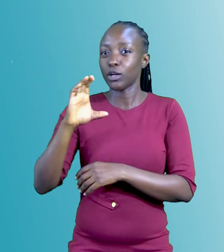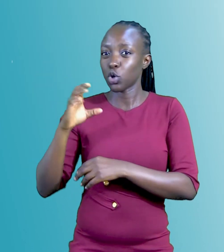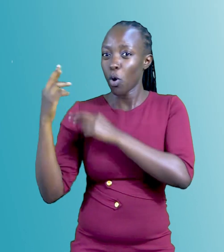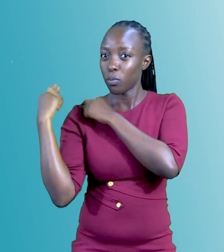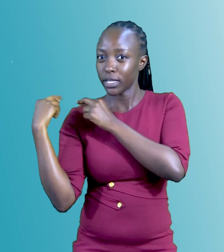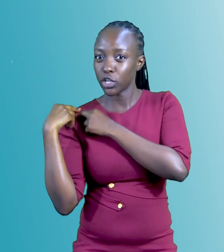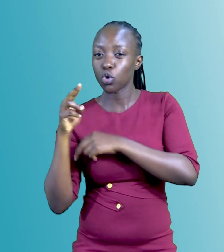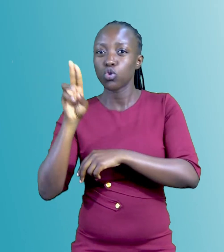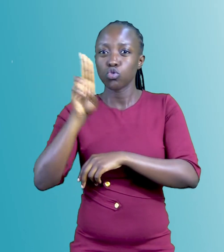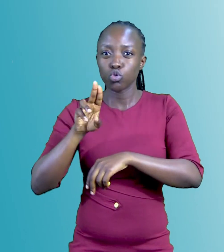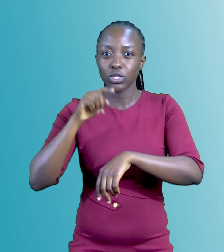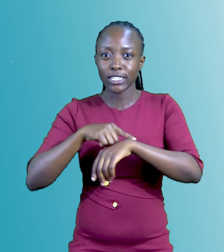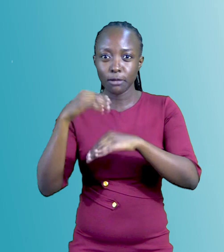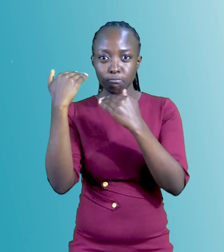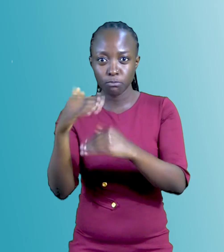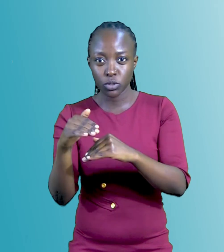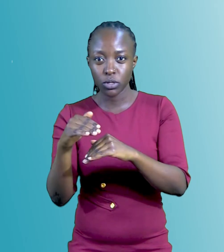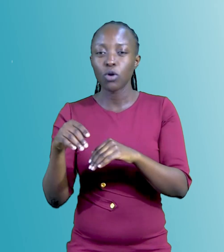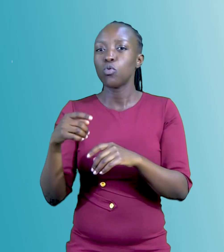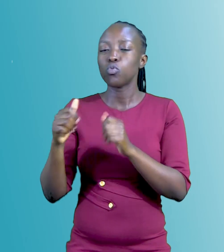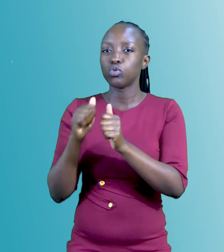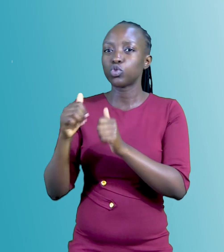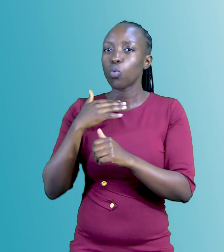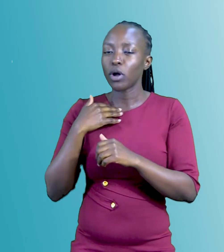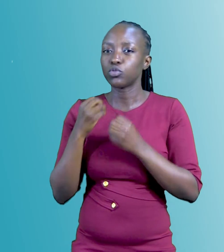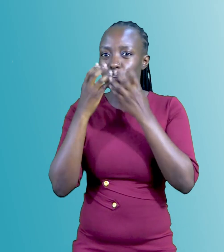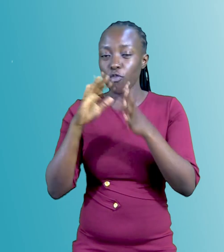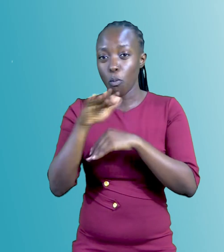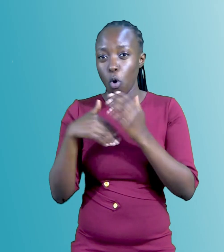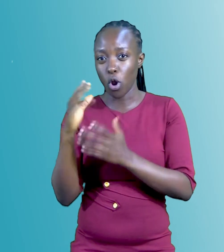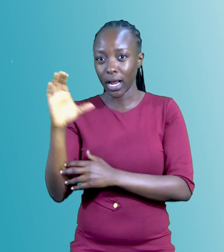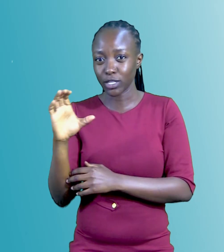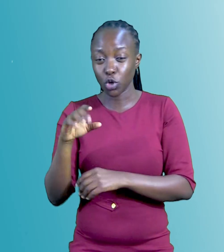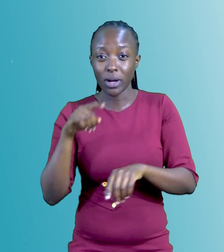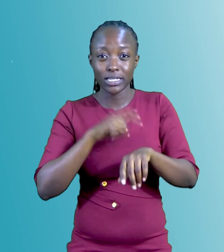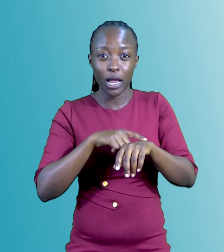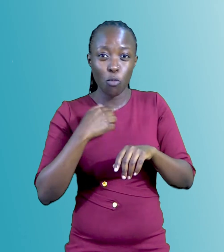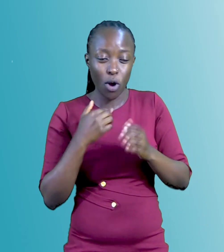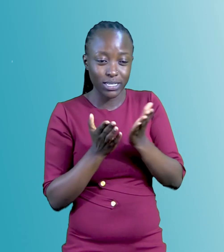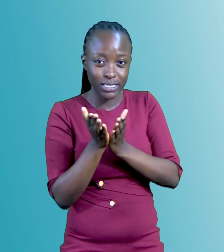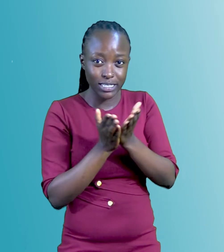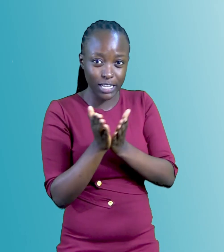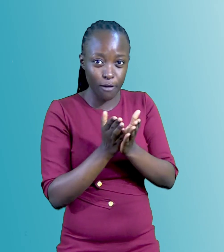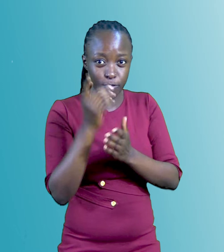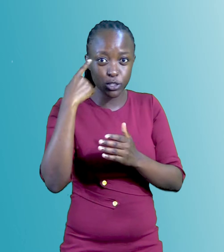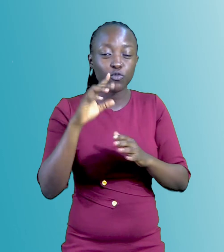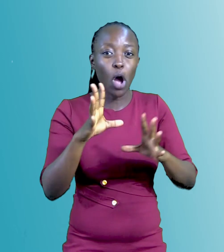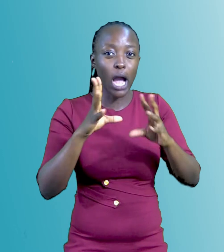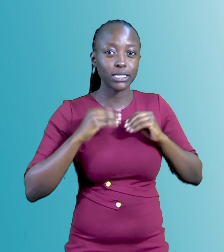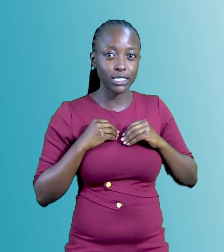are expected from our customers and WaterFund. 1. In the services rendered of acknowledging receipt of project proposals, the